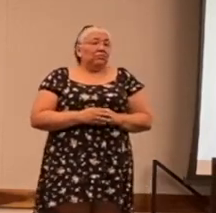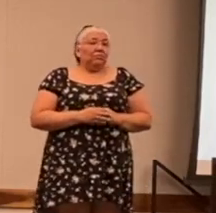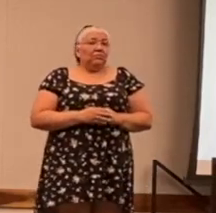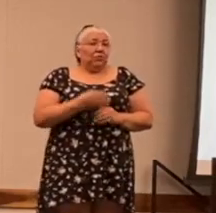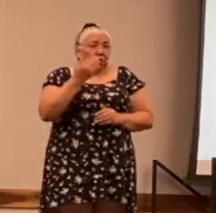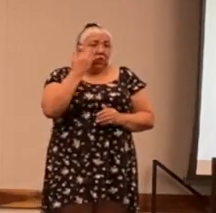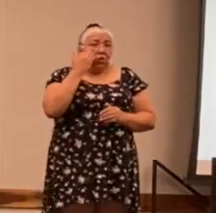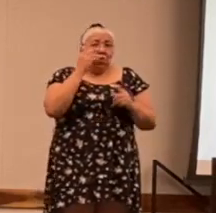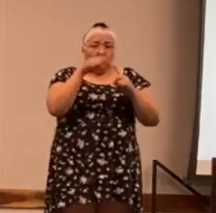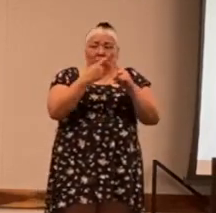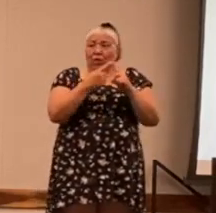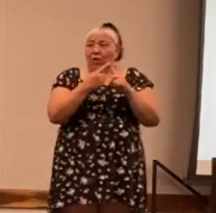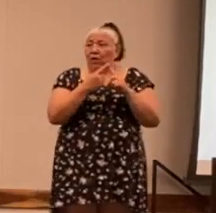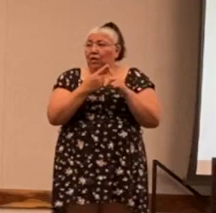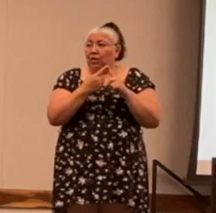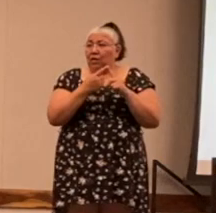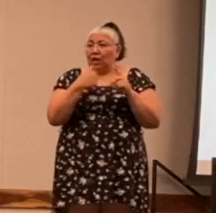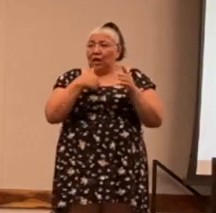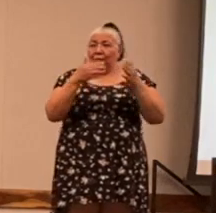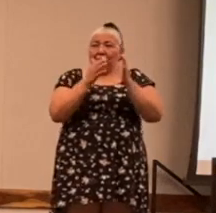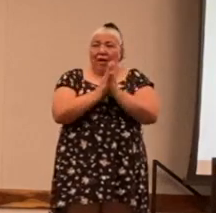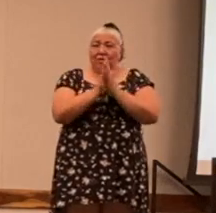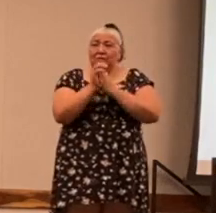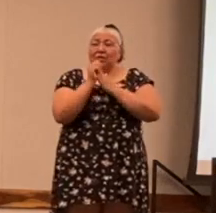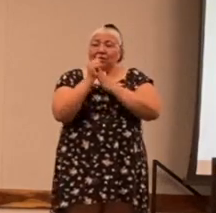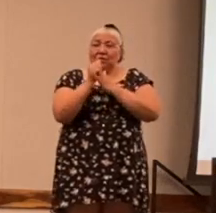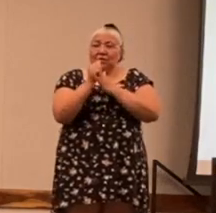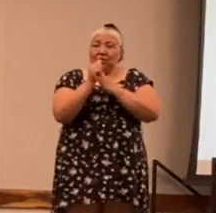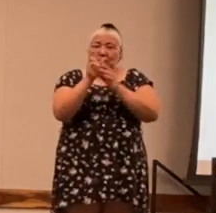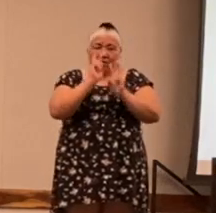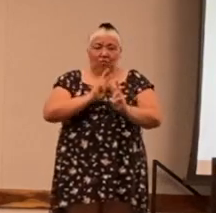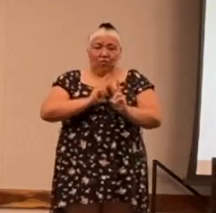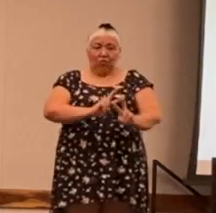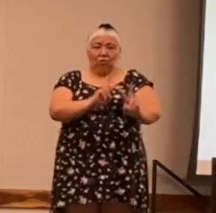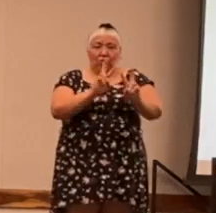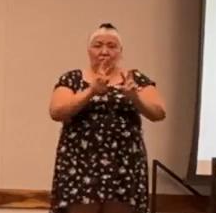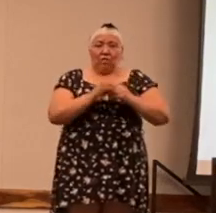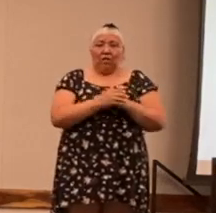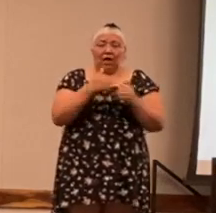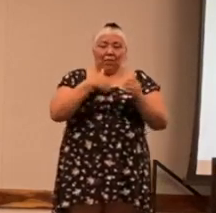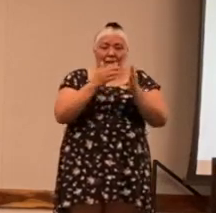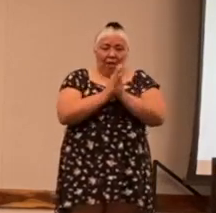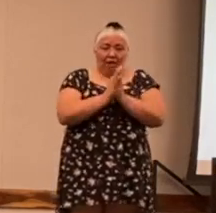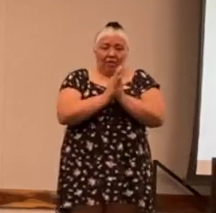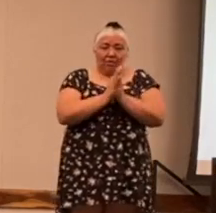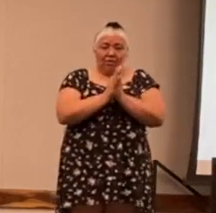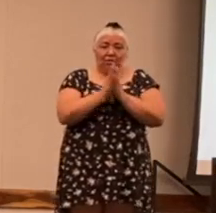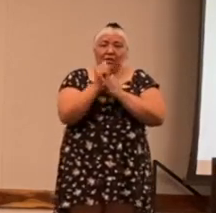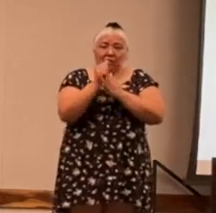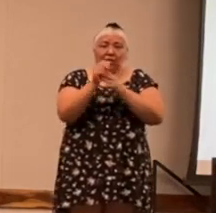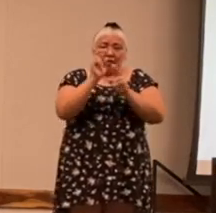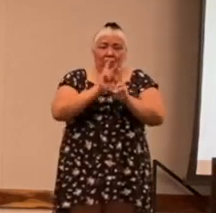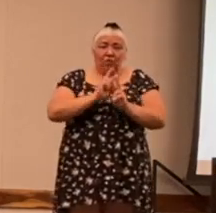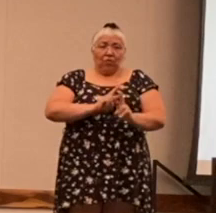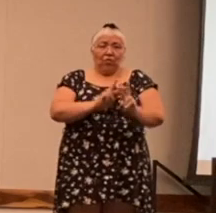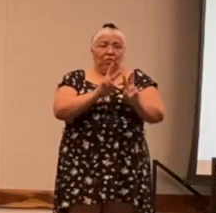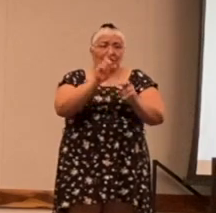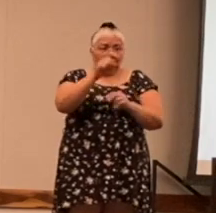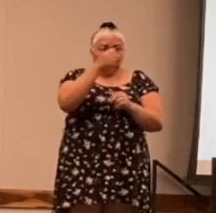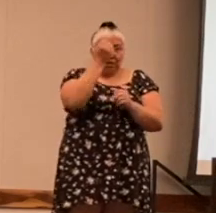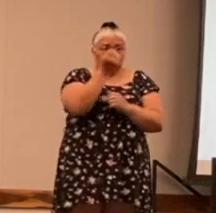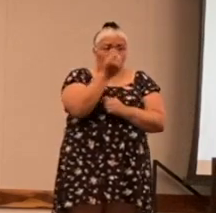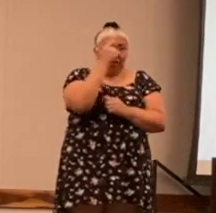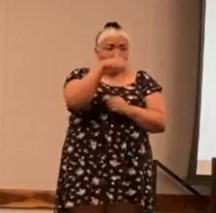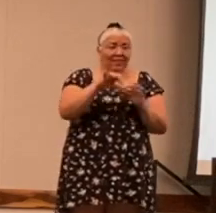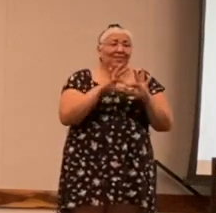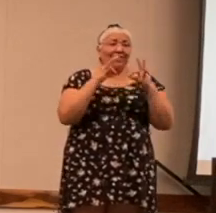You know, when I'm asked to lead a funeral, when I'm asked to lead the funeral, you got to understand that